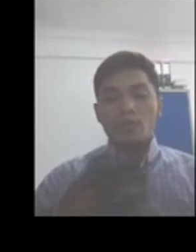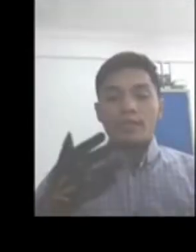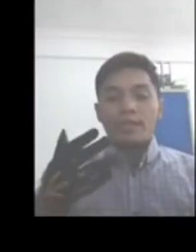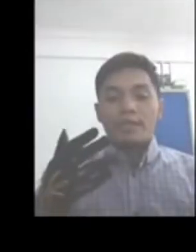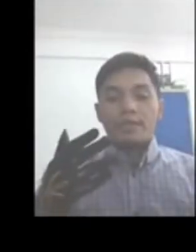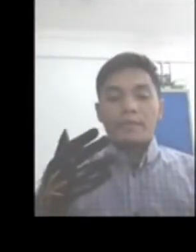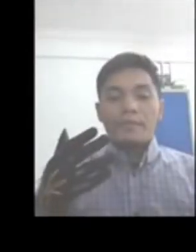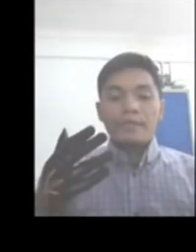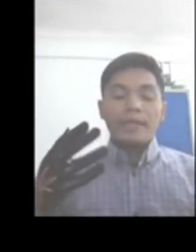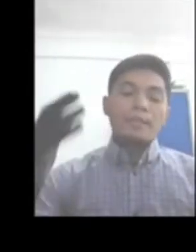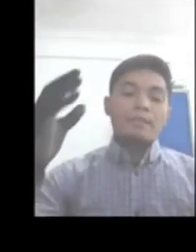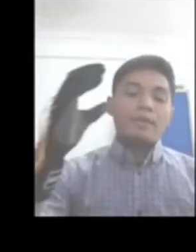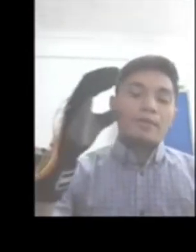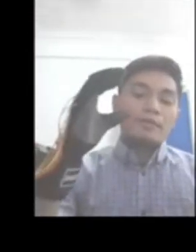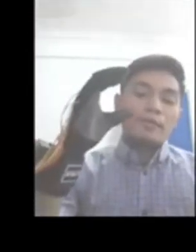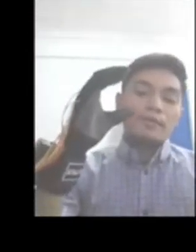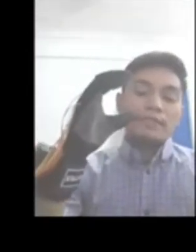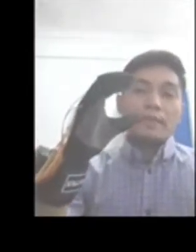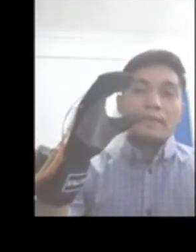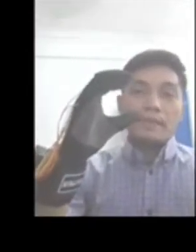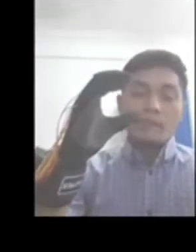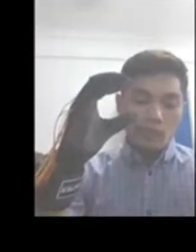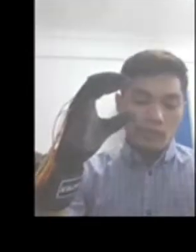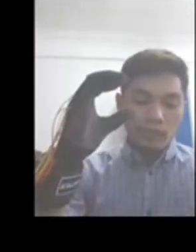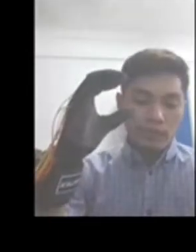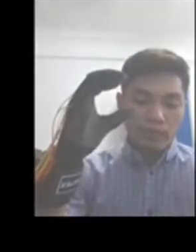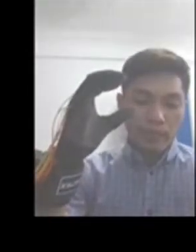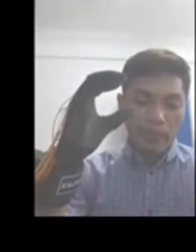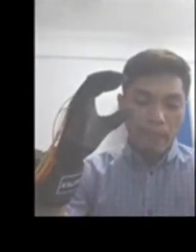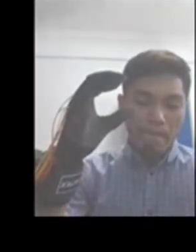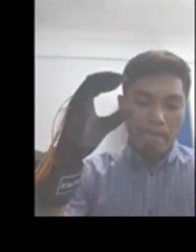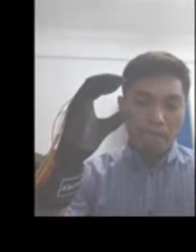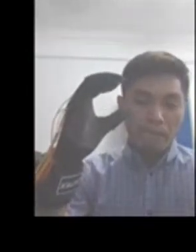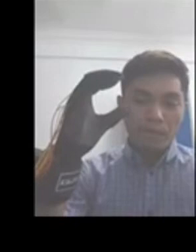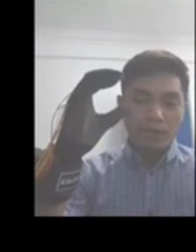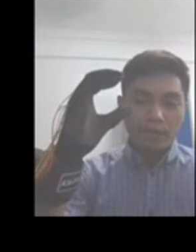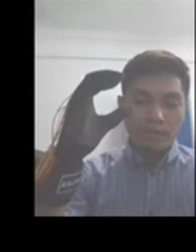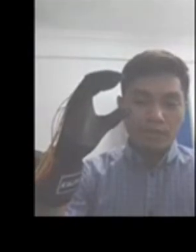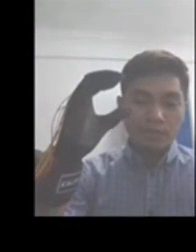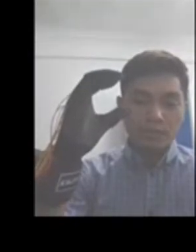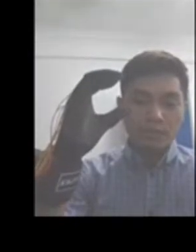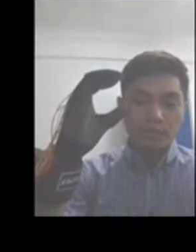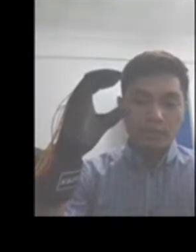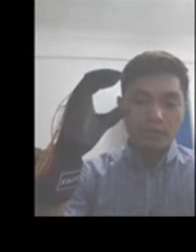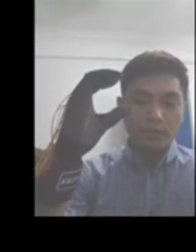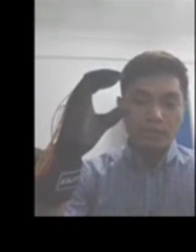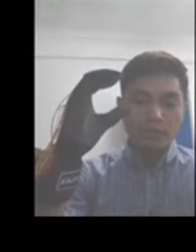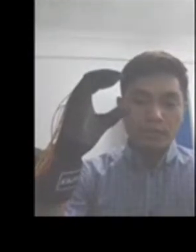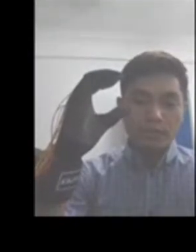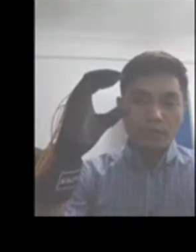we go to the example of C.